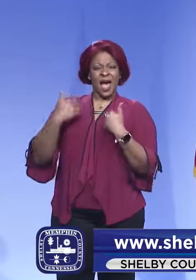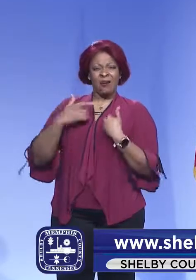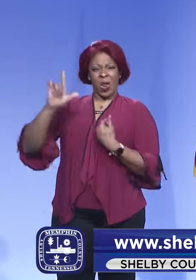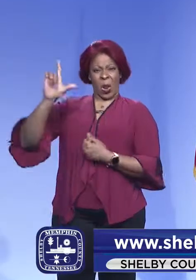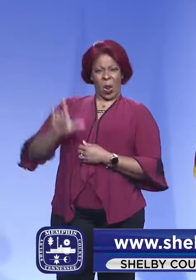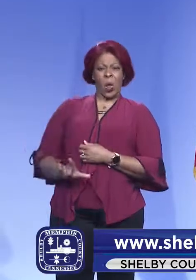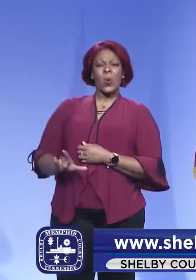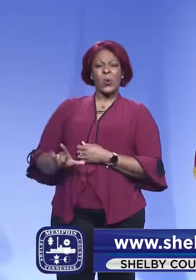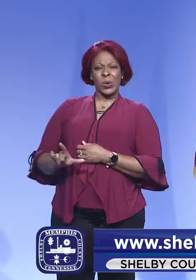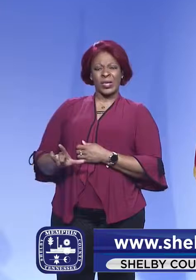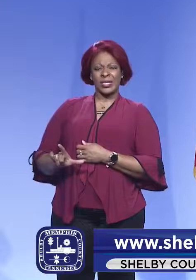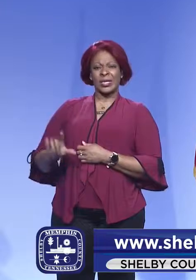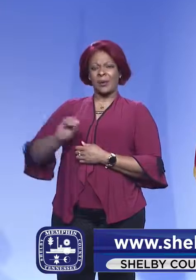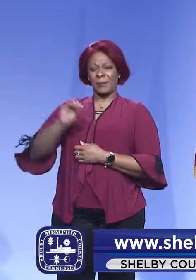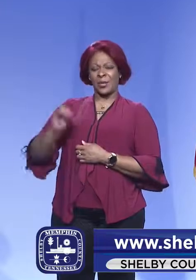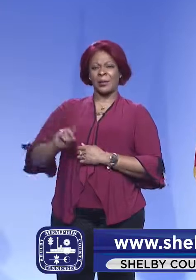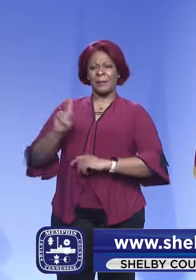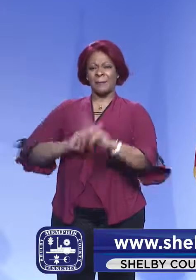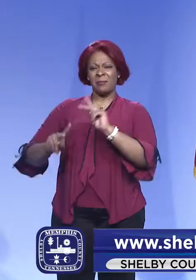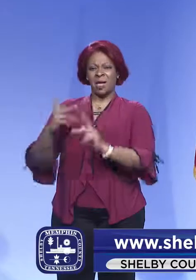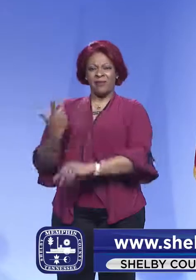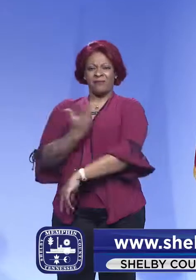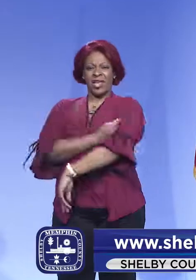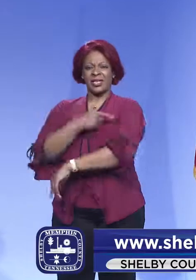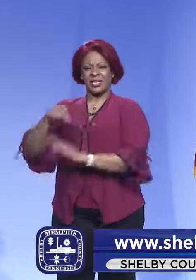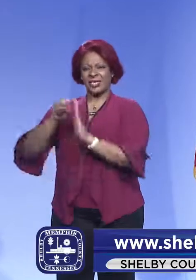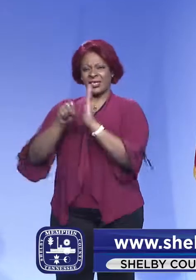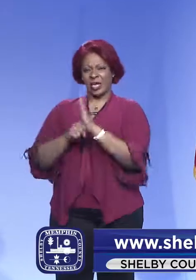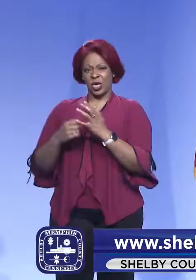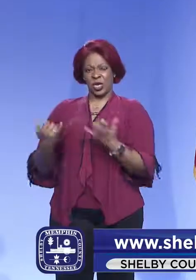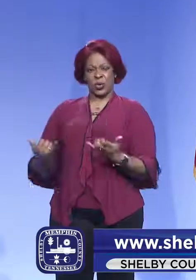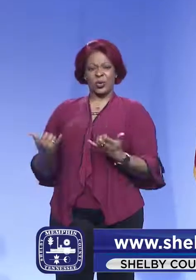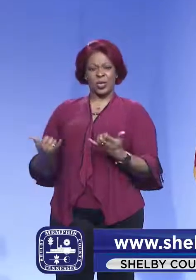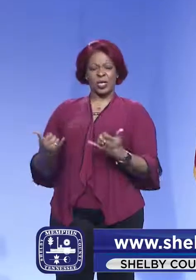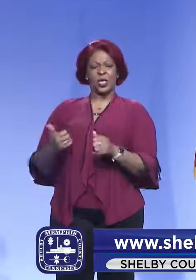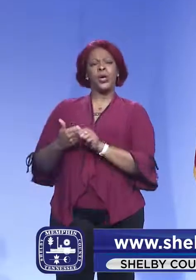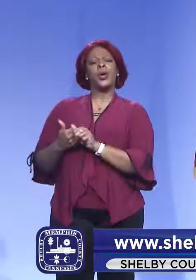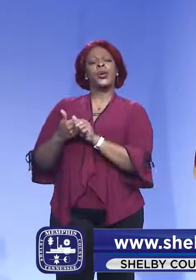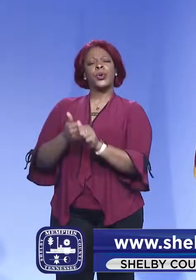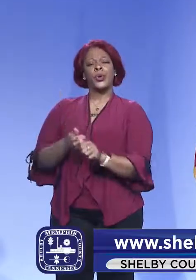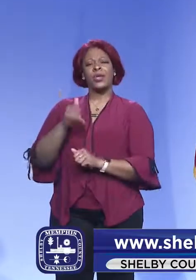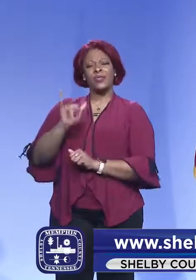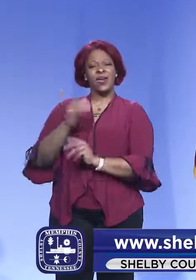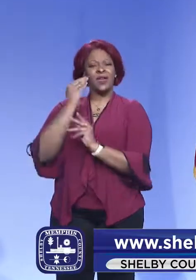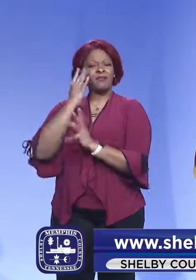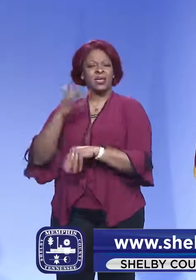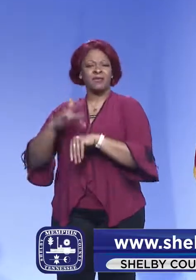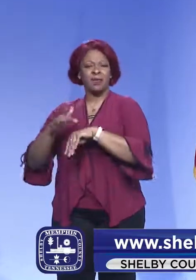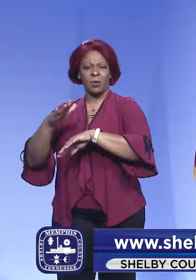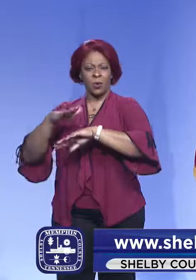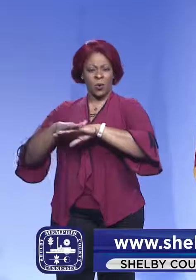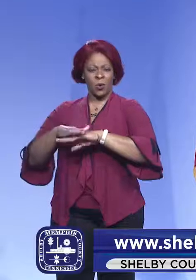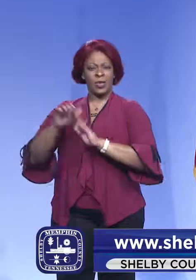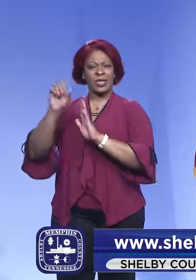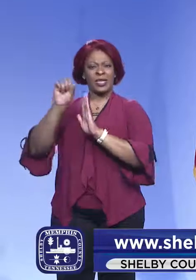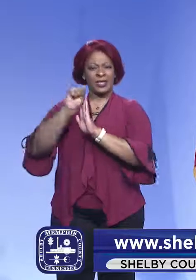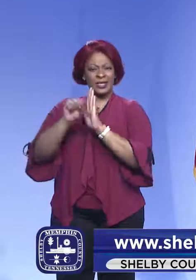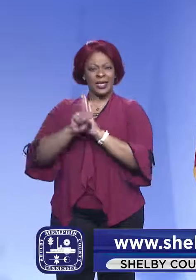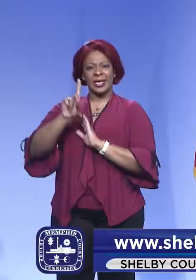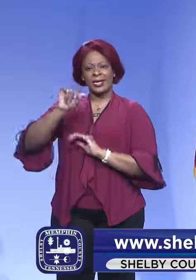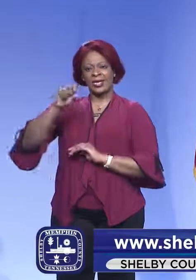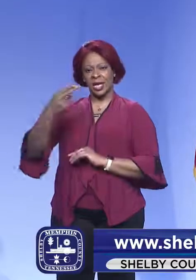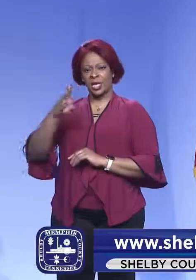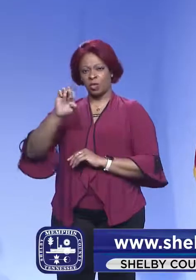lowest percentage of people vaccinated in the state at this point, according to that information available on the state